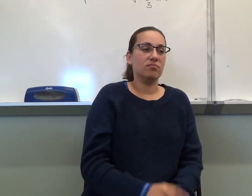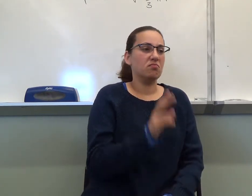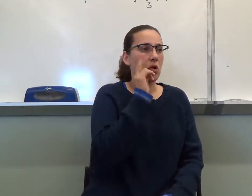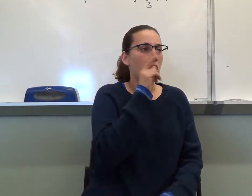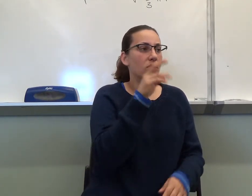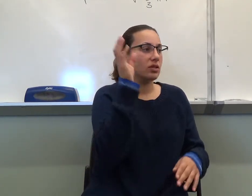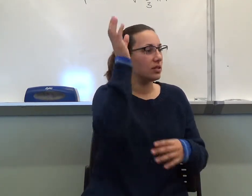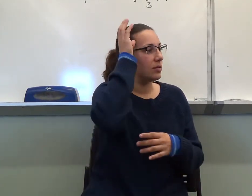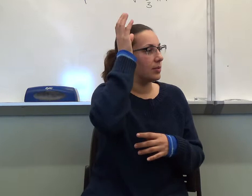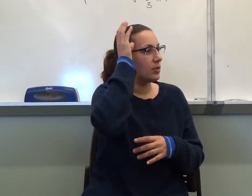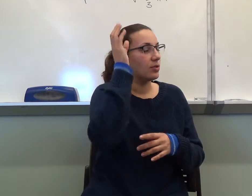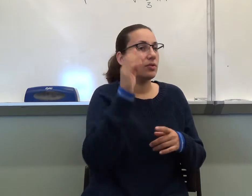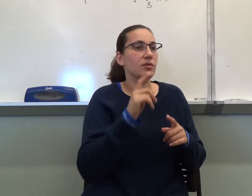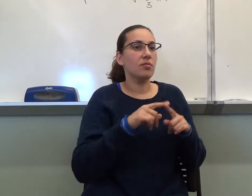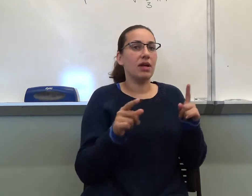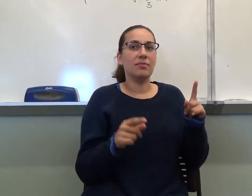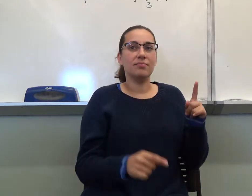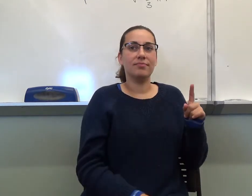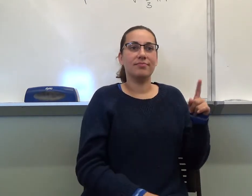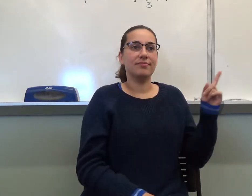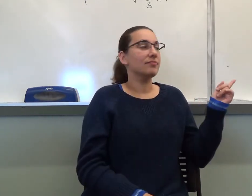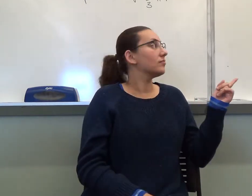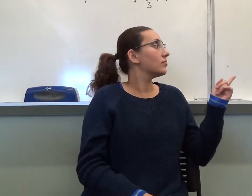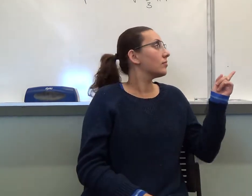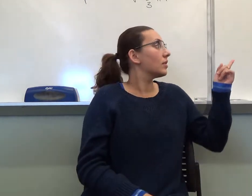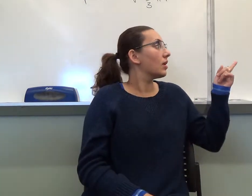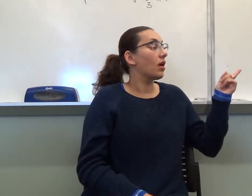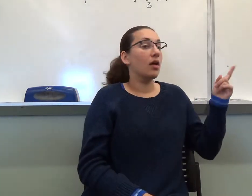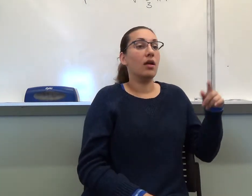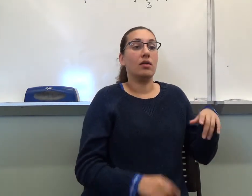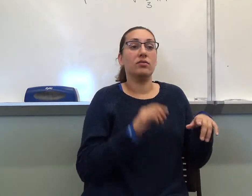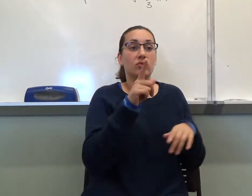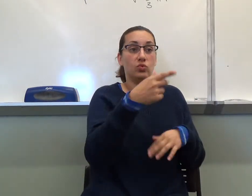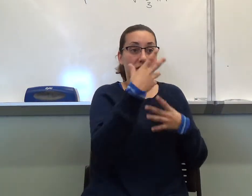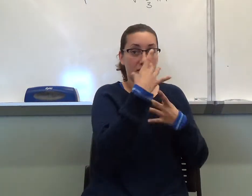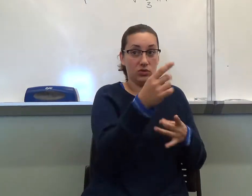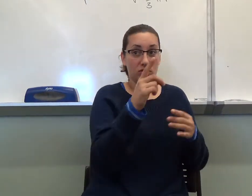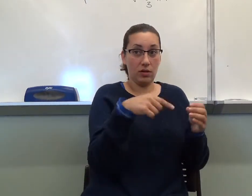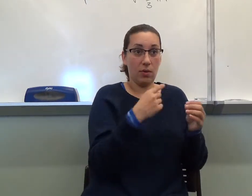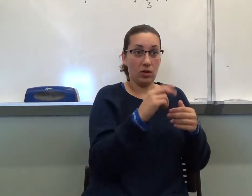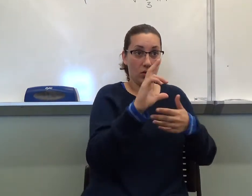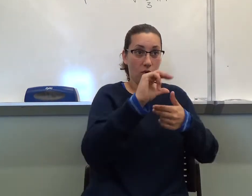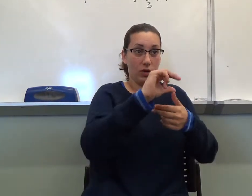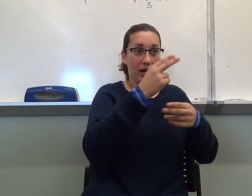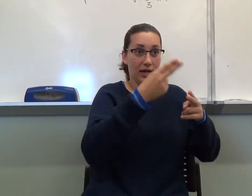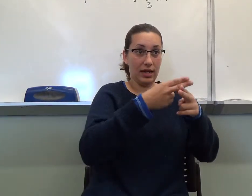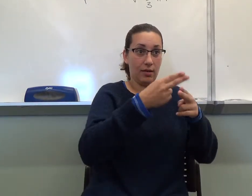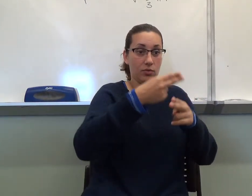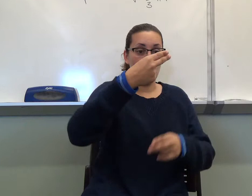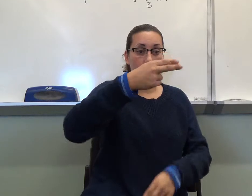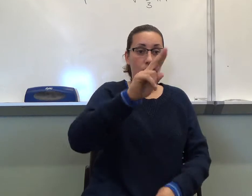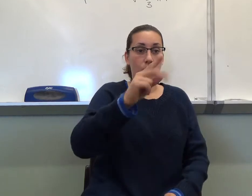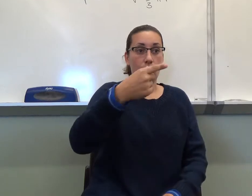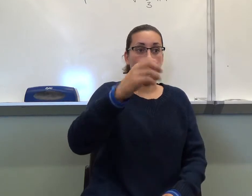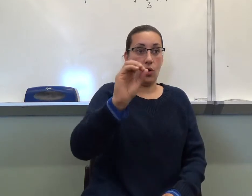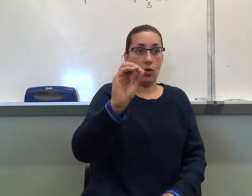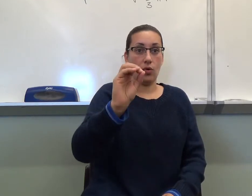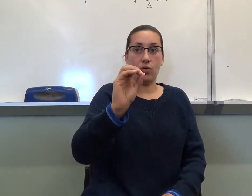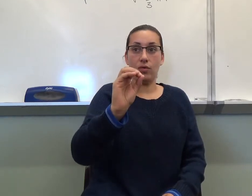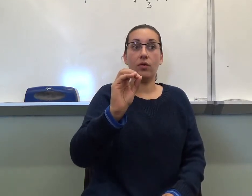column headings. For example, if you're interested in Hugo and you want the cost of Hugo, you start with Hugo, go across until you